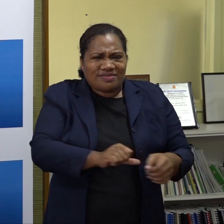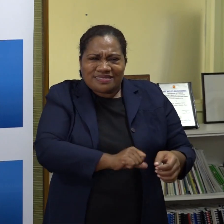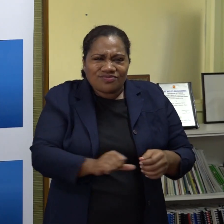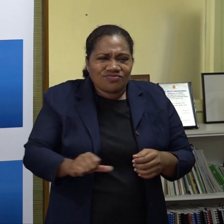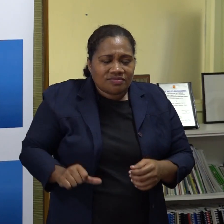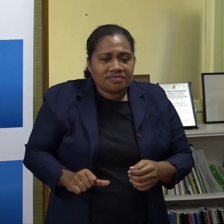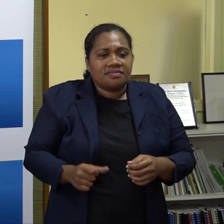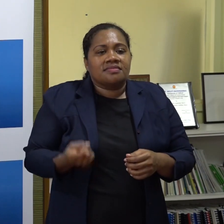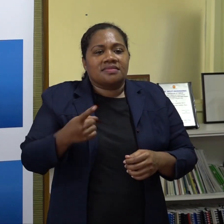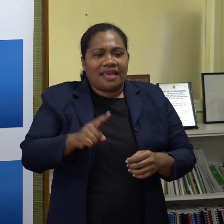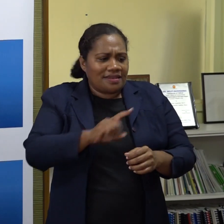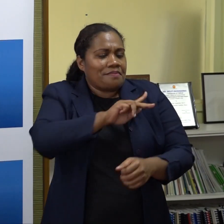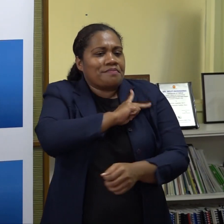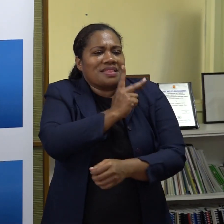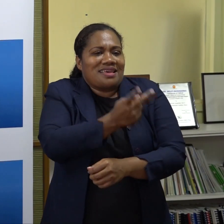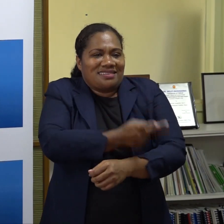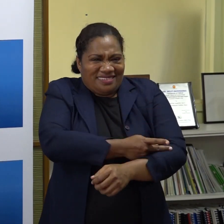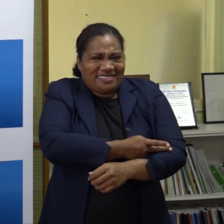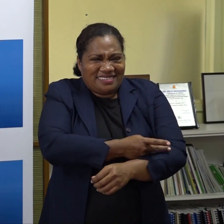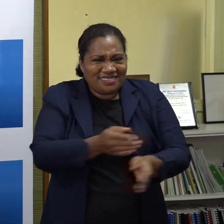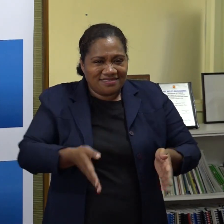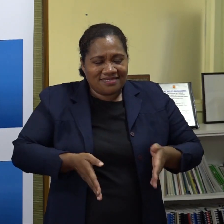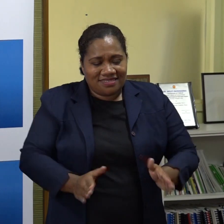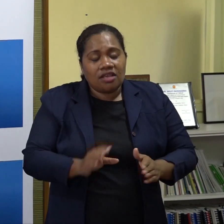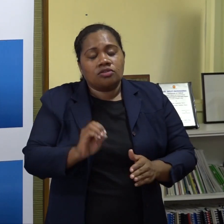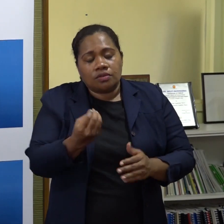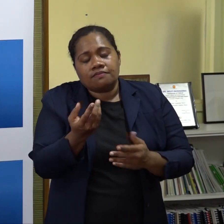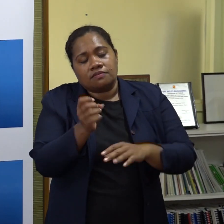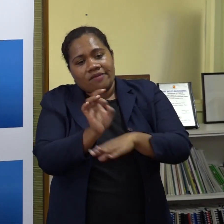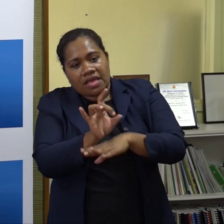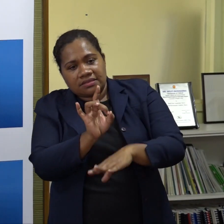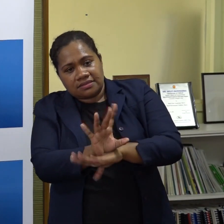care. It is advised that